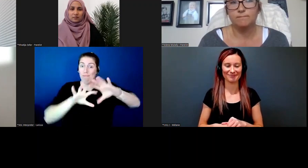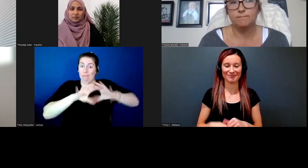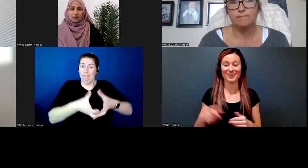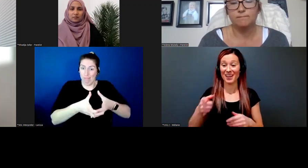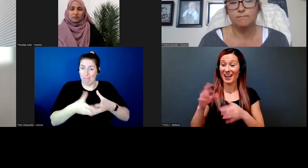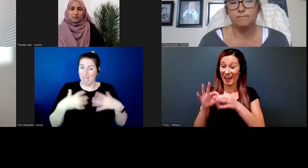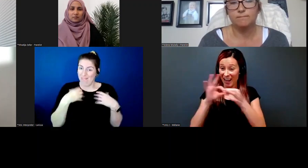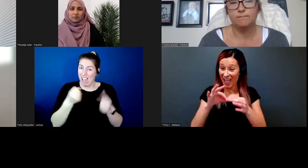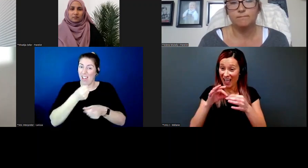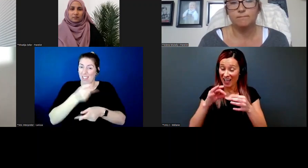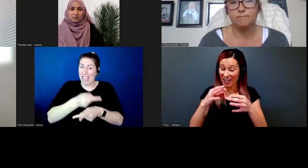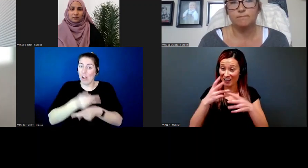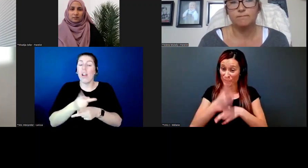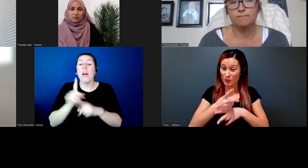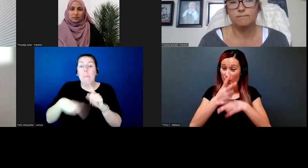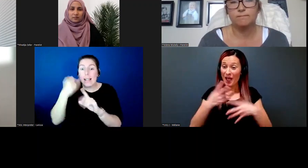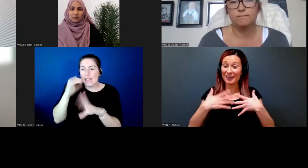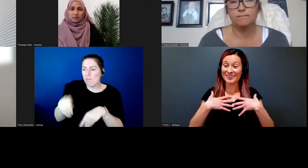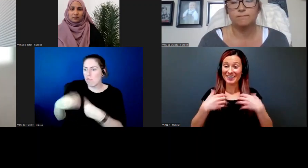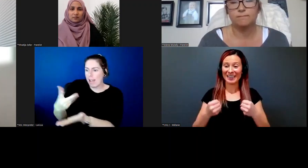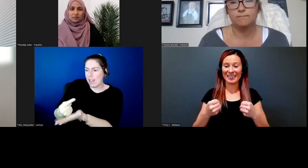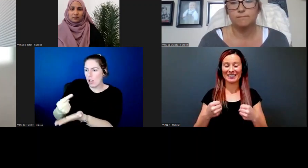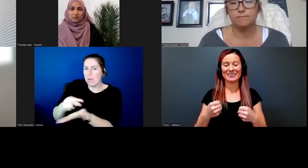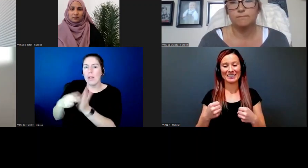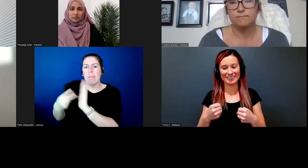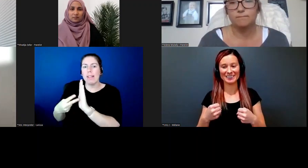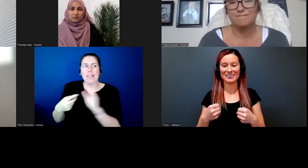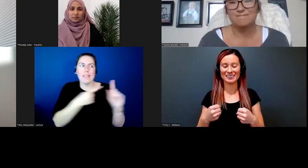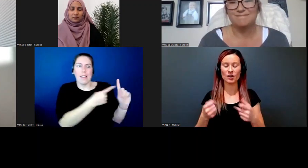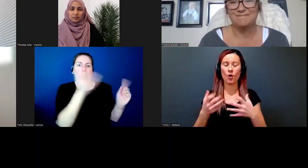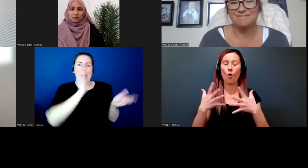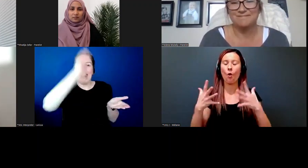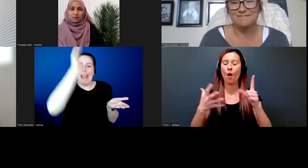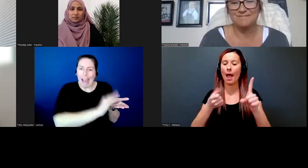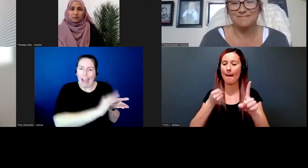health outcomes. And it is not sensible to not